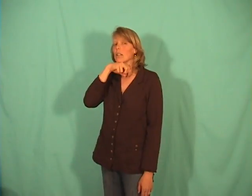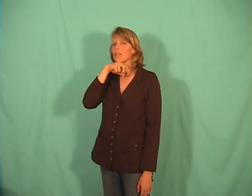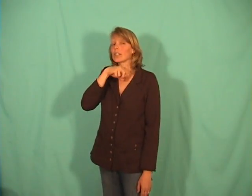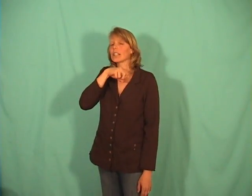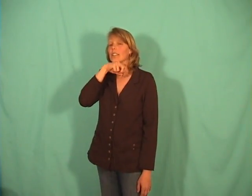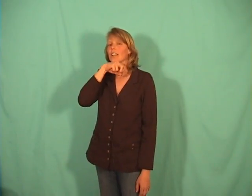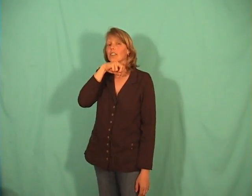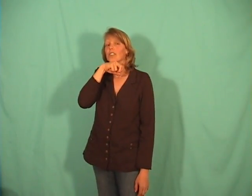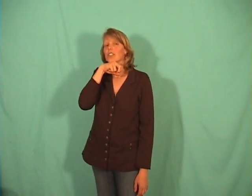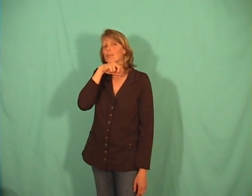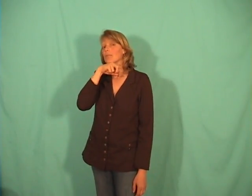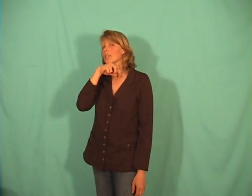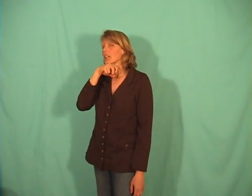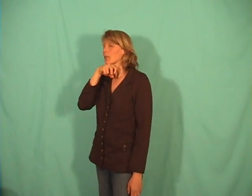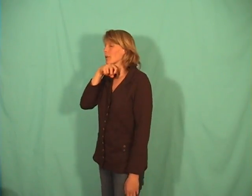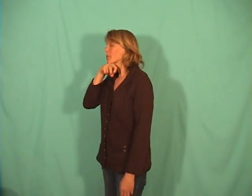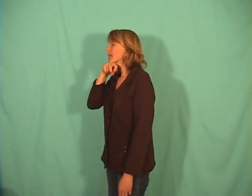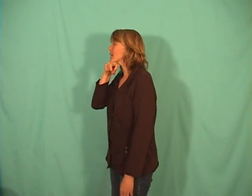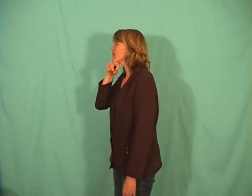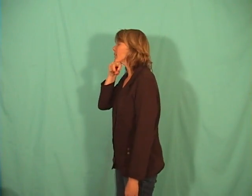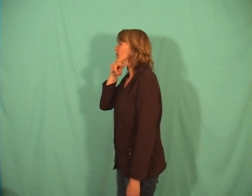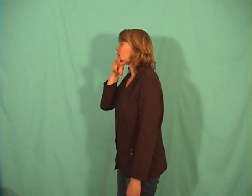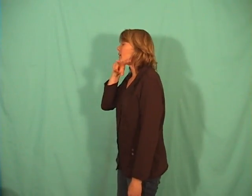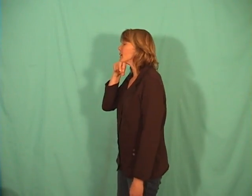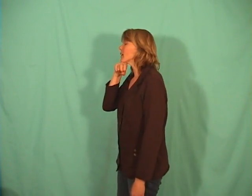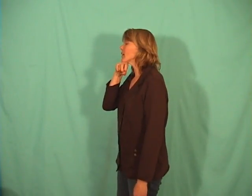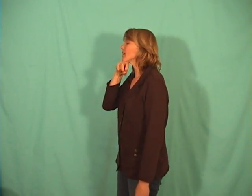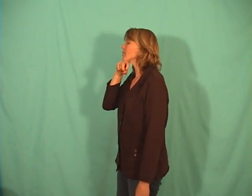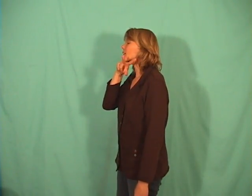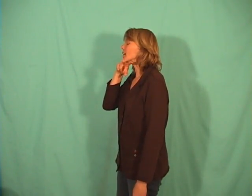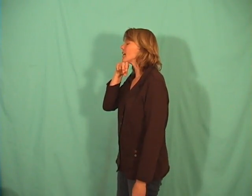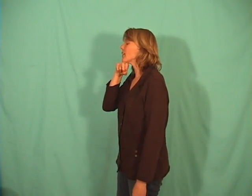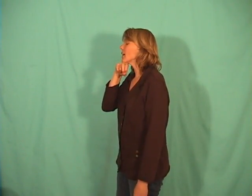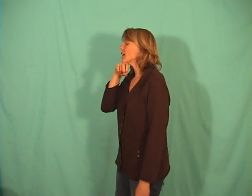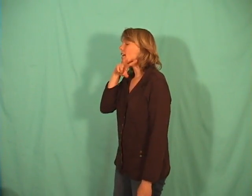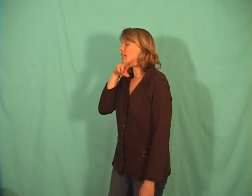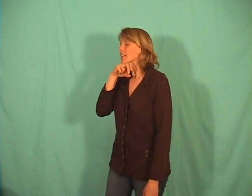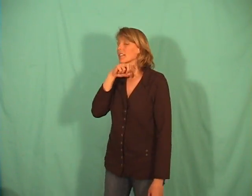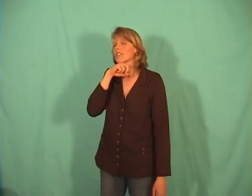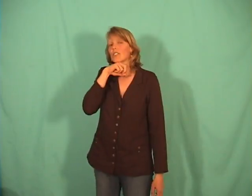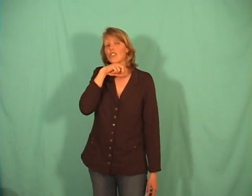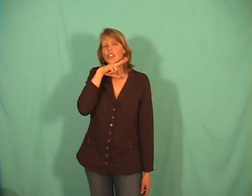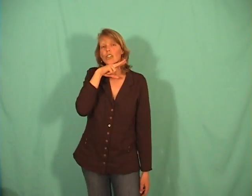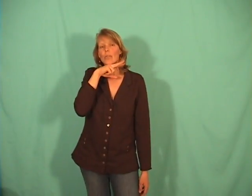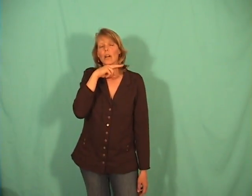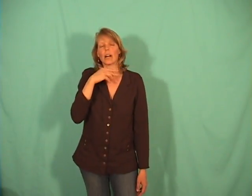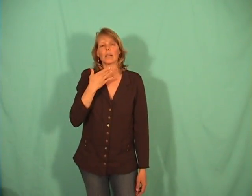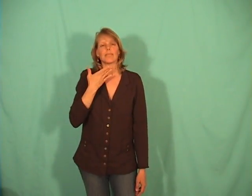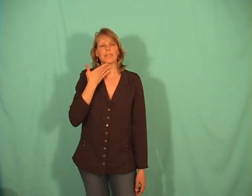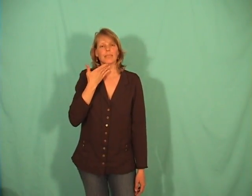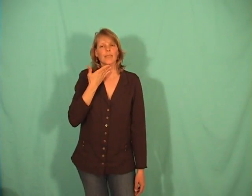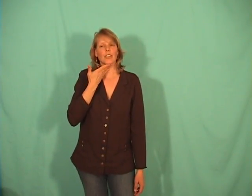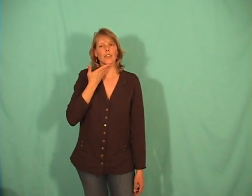only it's under your chin, kind of where pig is, and they flick out. And I think it's to show,